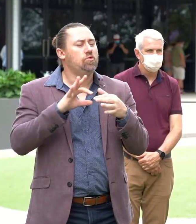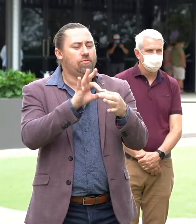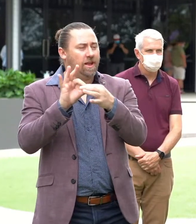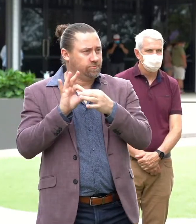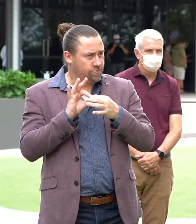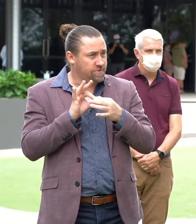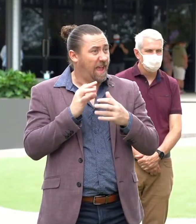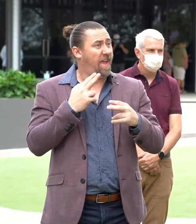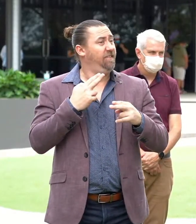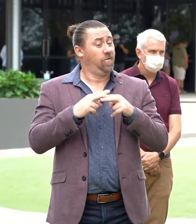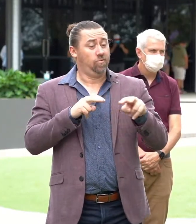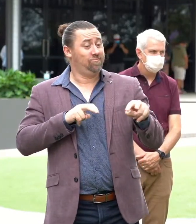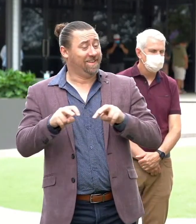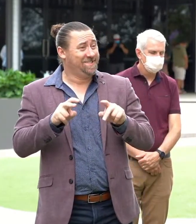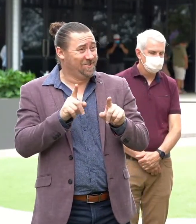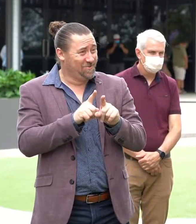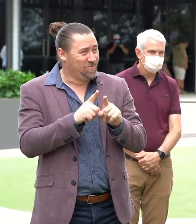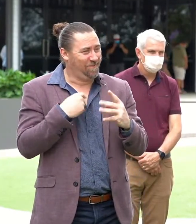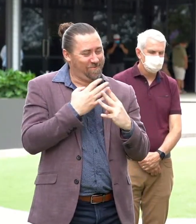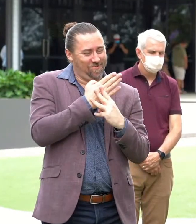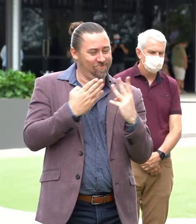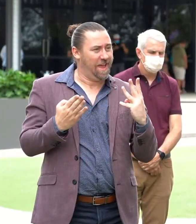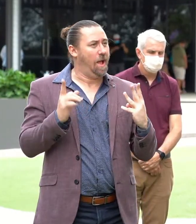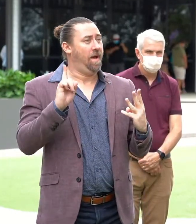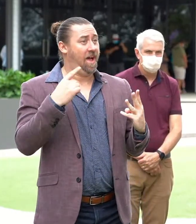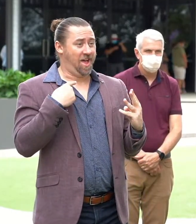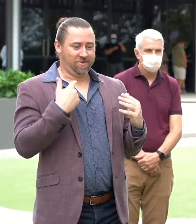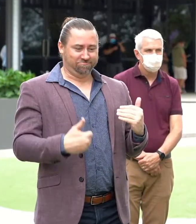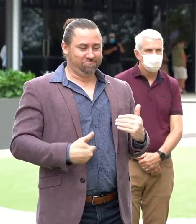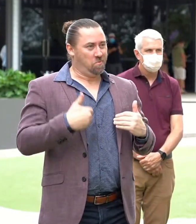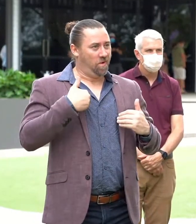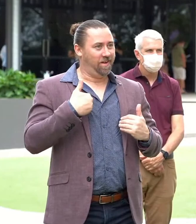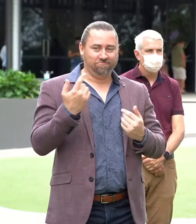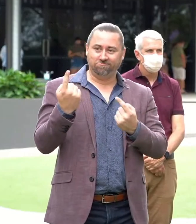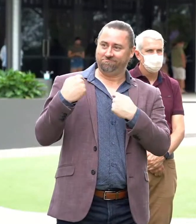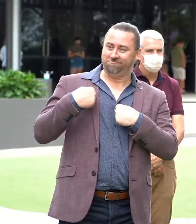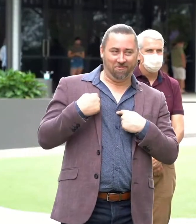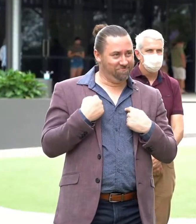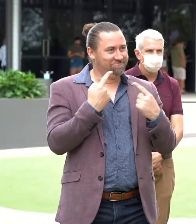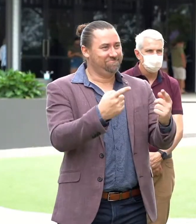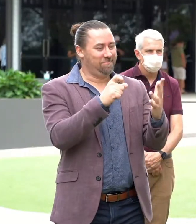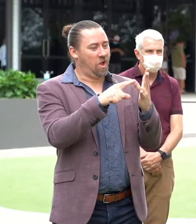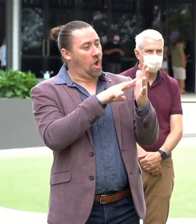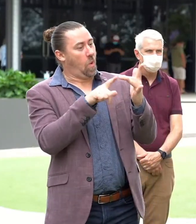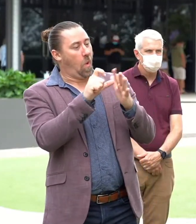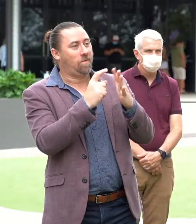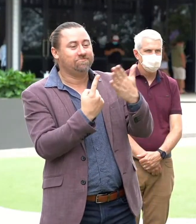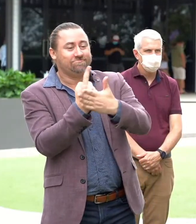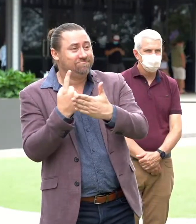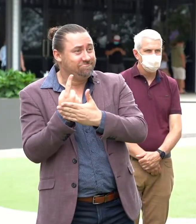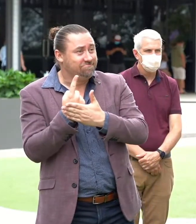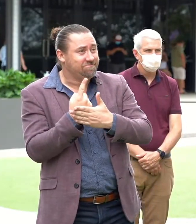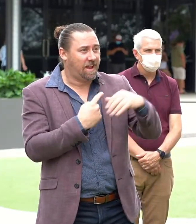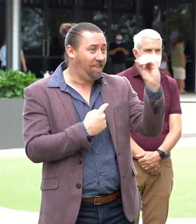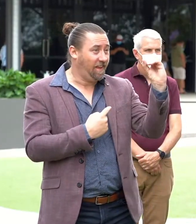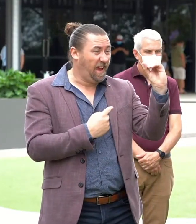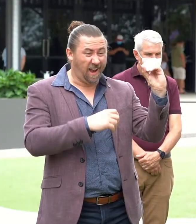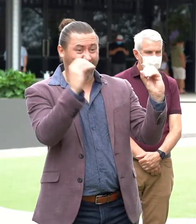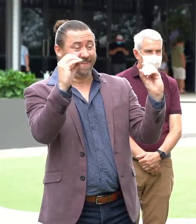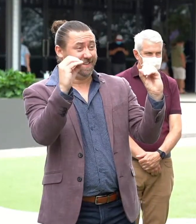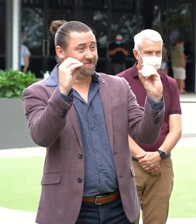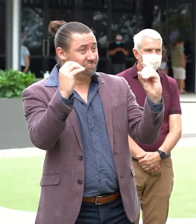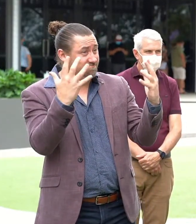and I'm very glad to deliver the COVID report this morning. And today we have a double donut day.